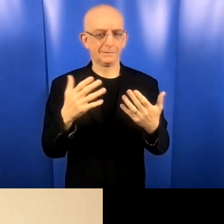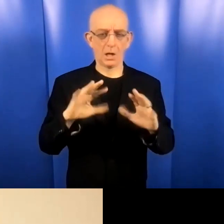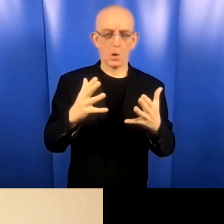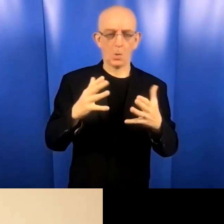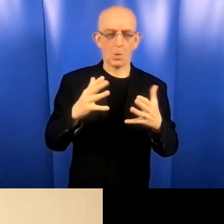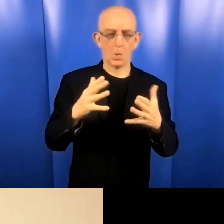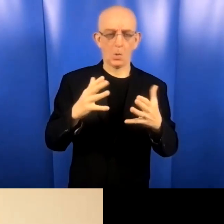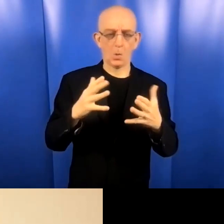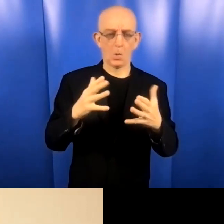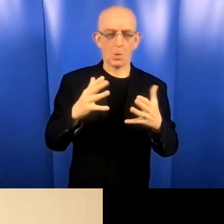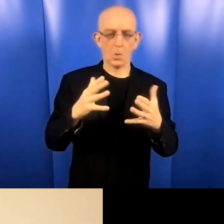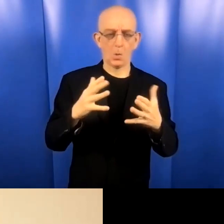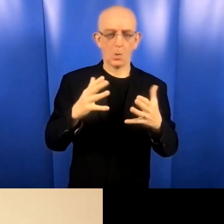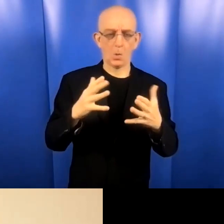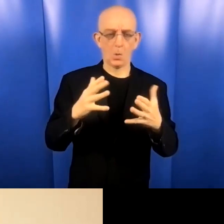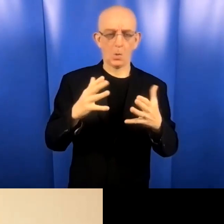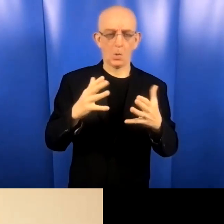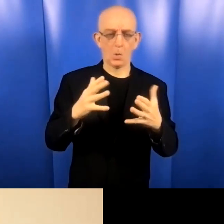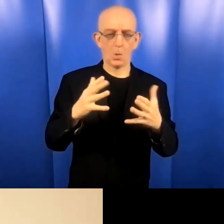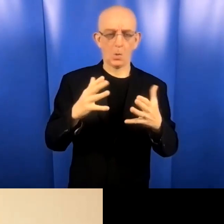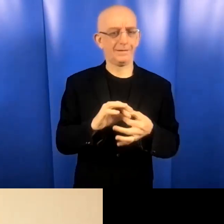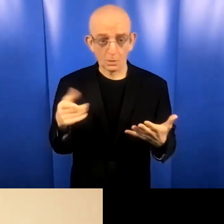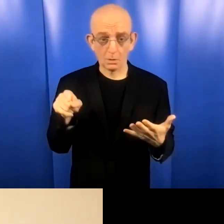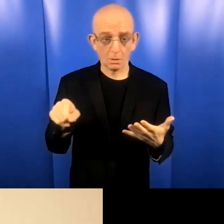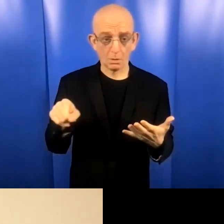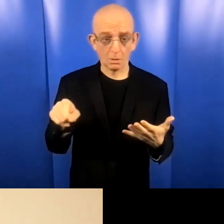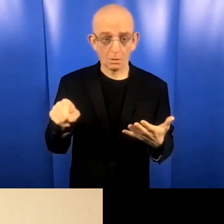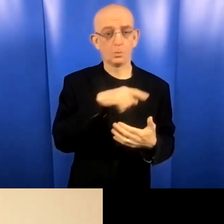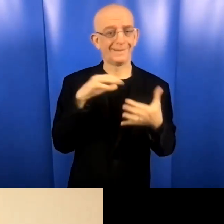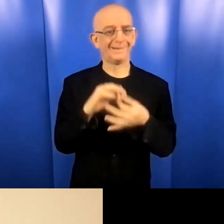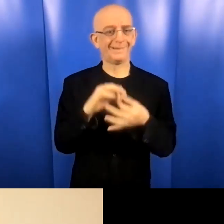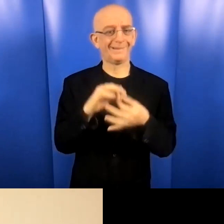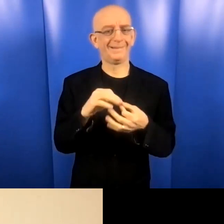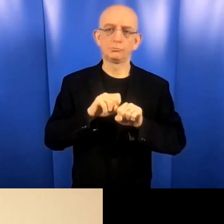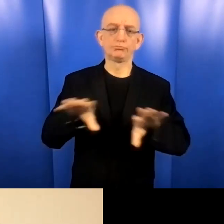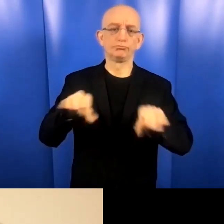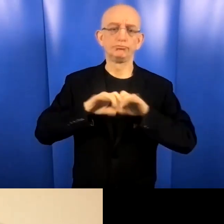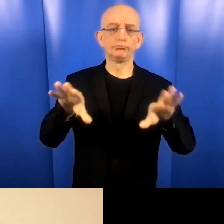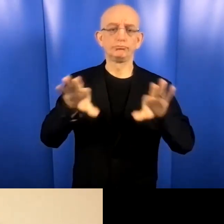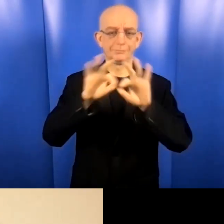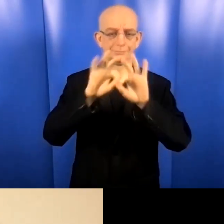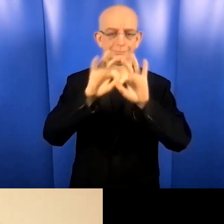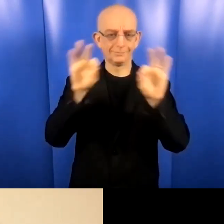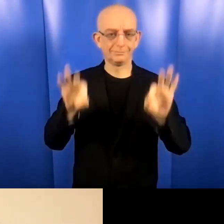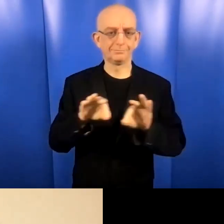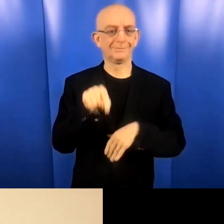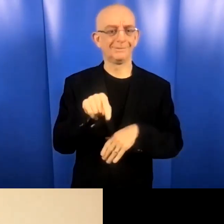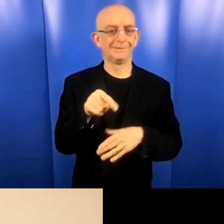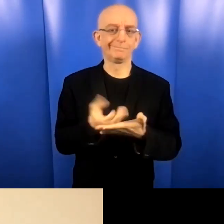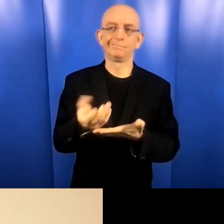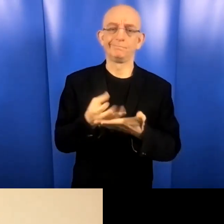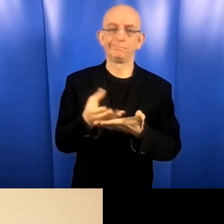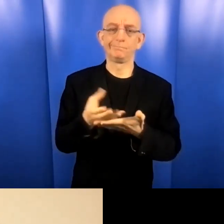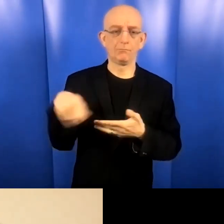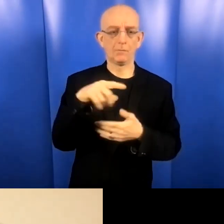when. So for us, it is very time to rethink about what kind of work have we done so far. If